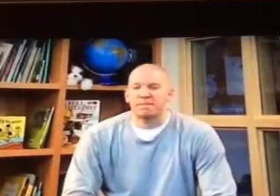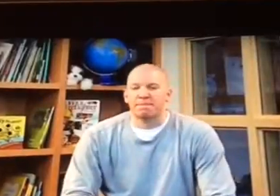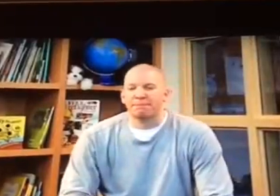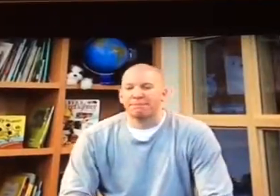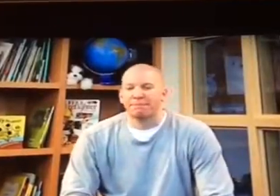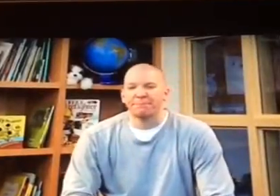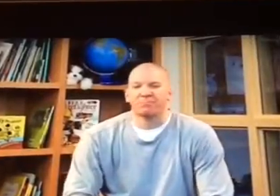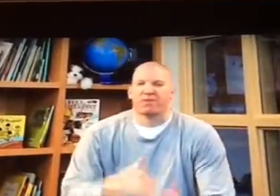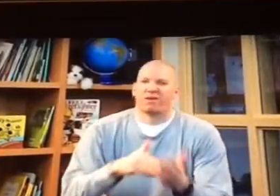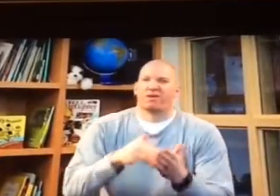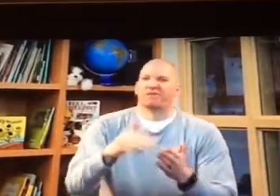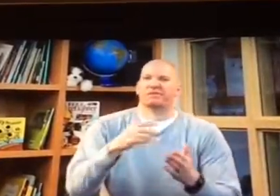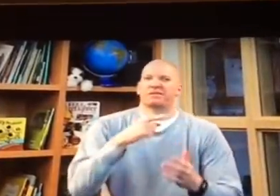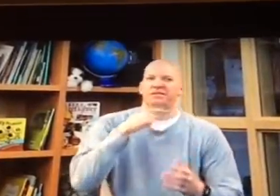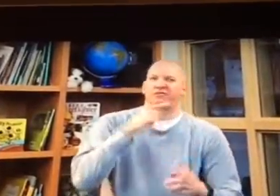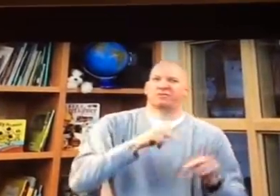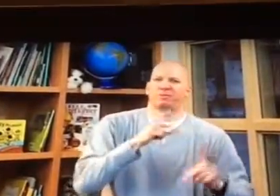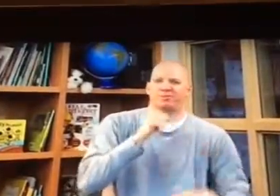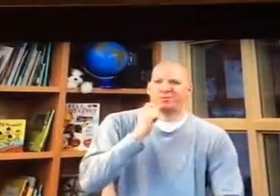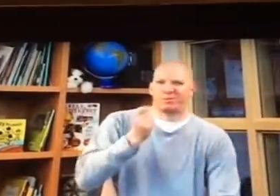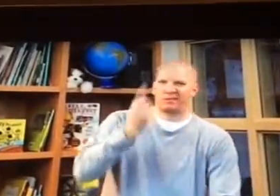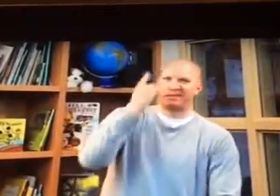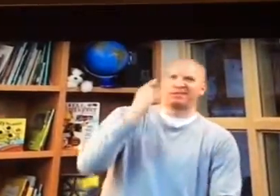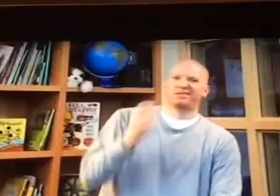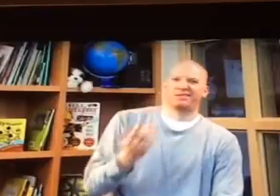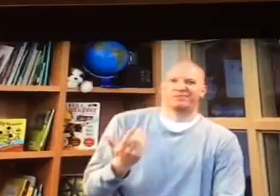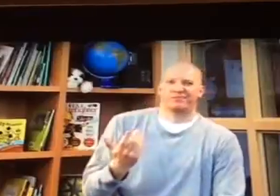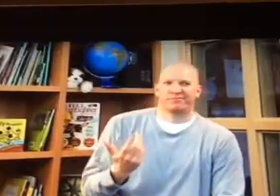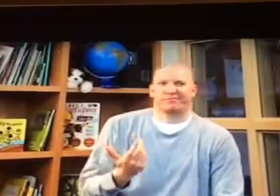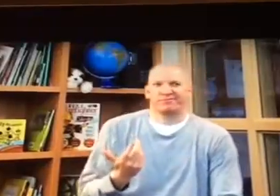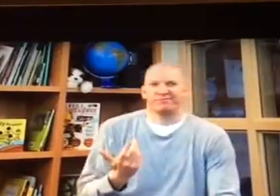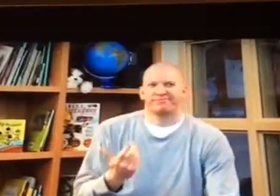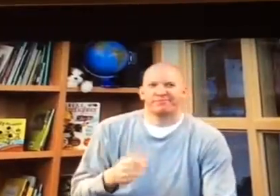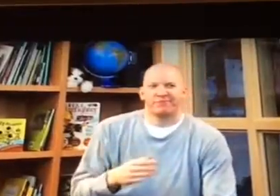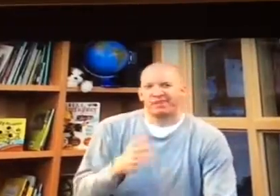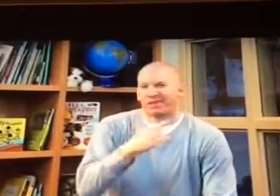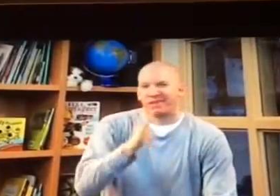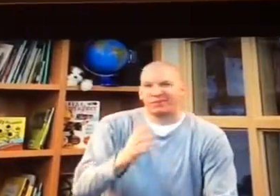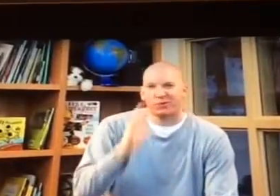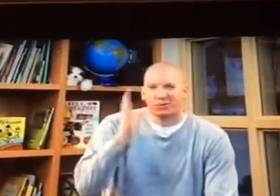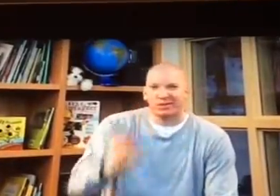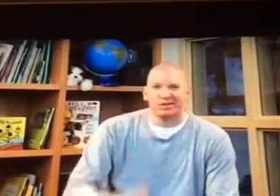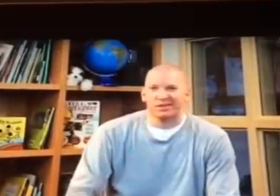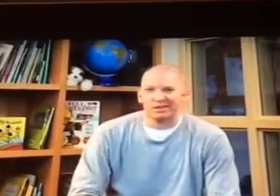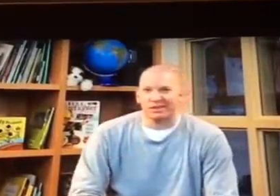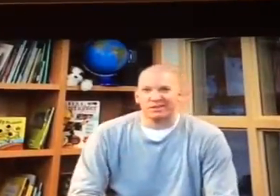just a really cool experience. And oftentimes hearing people, they don't really understand that, they don't get it, and they never